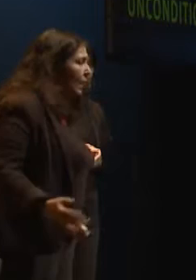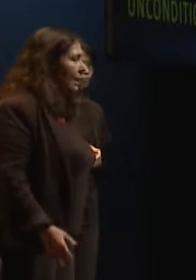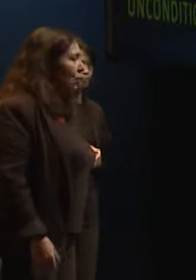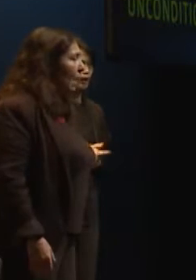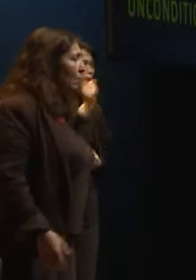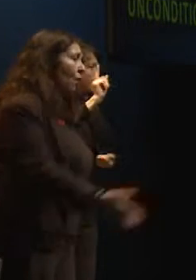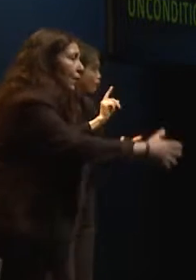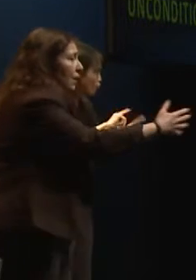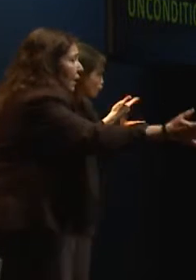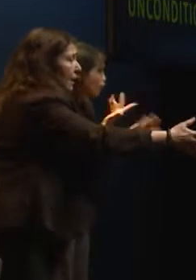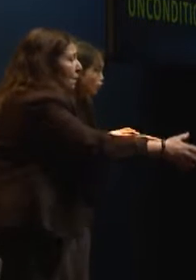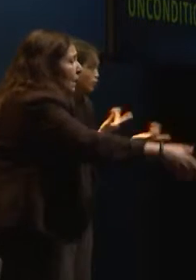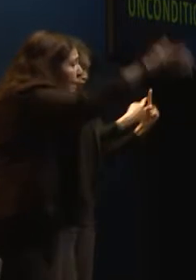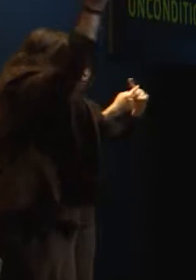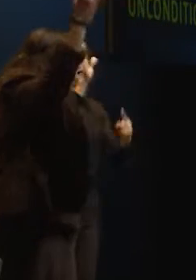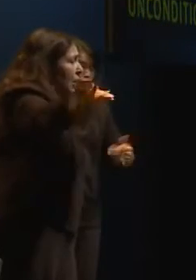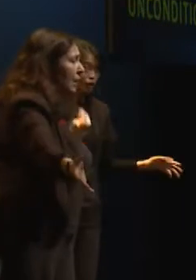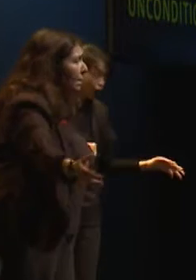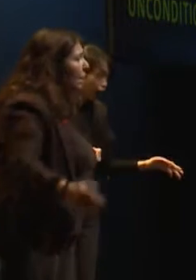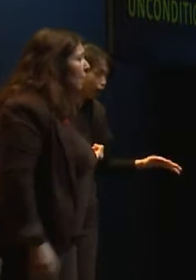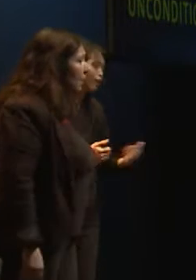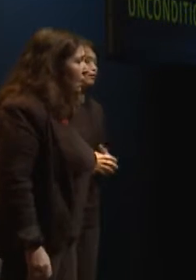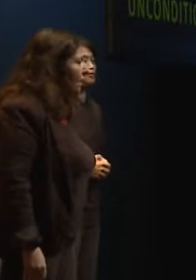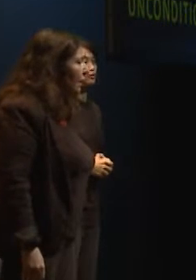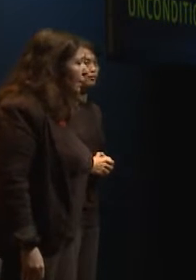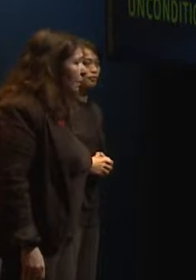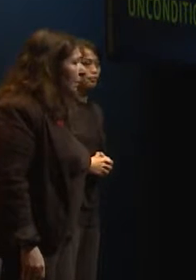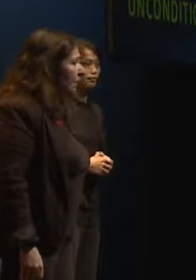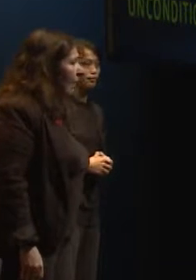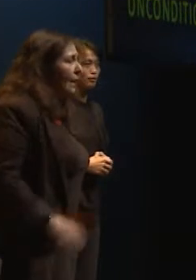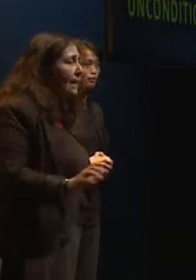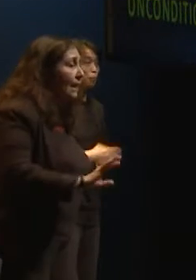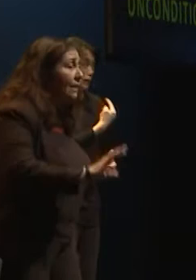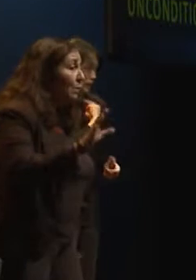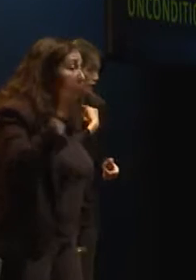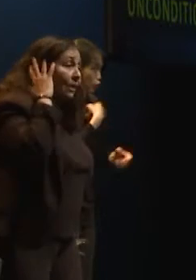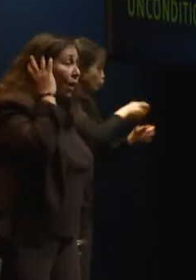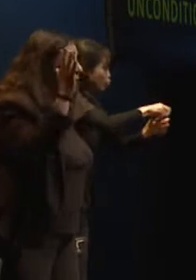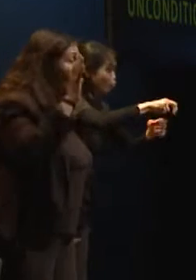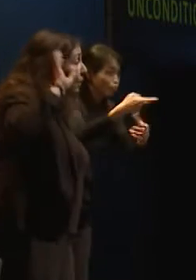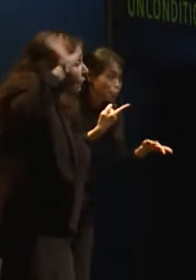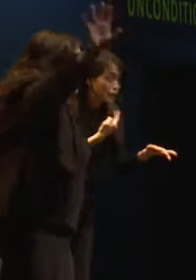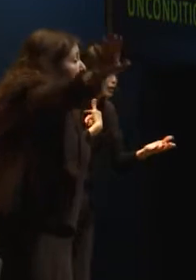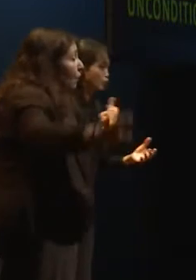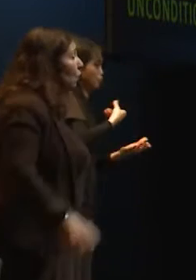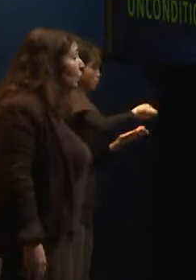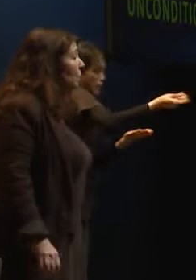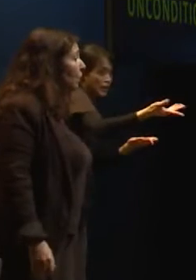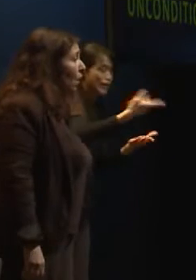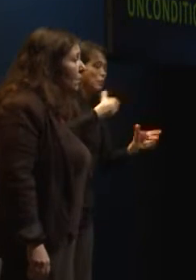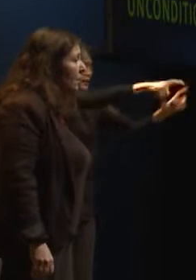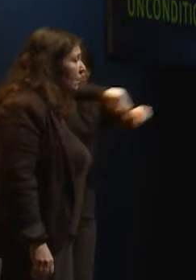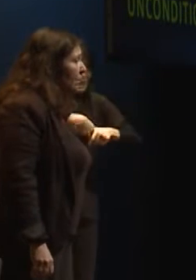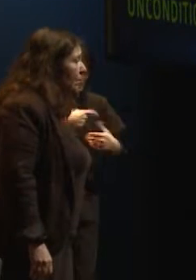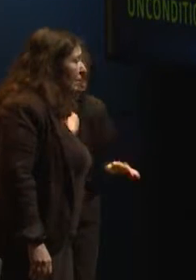Do we need to make profits so that some people get rich and some people are starving? And that doesn't mean straight away we have to think of old forms